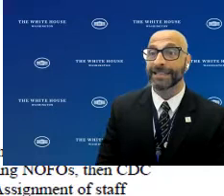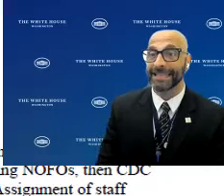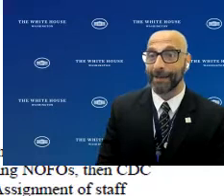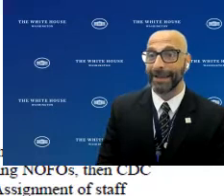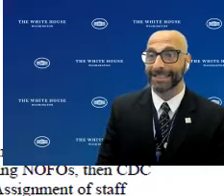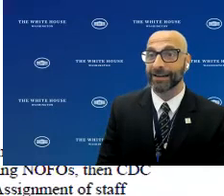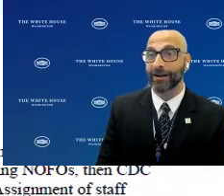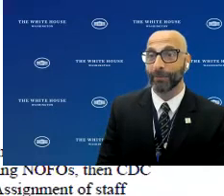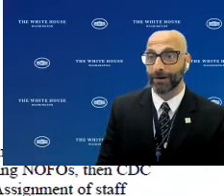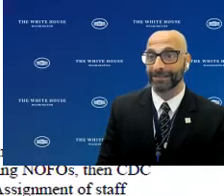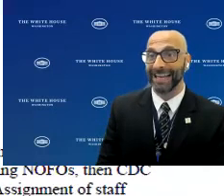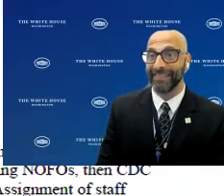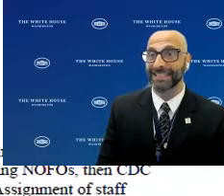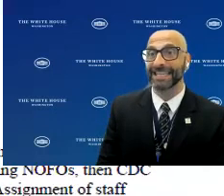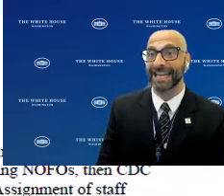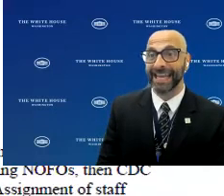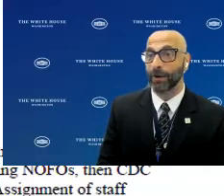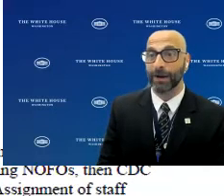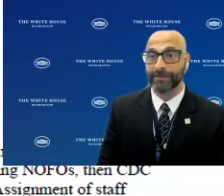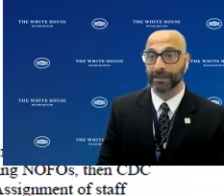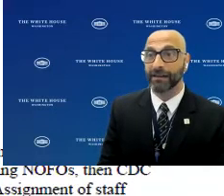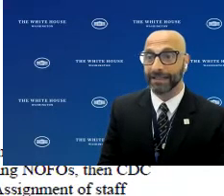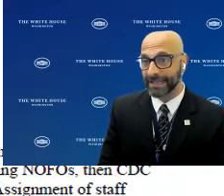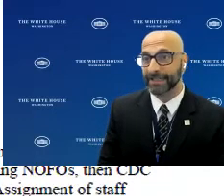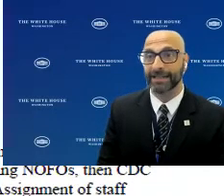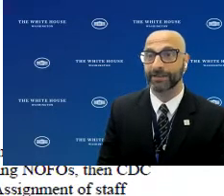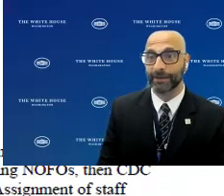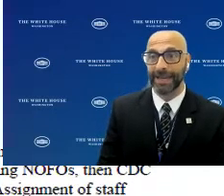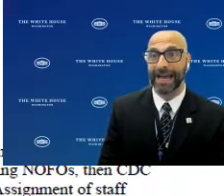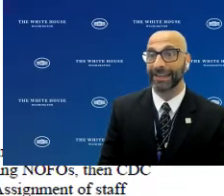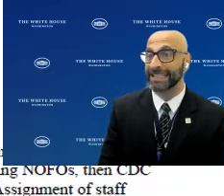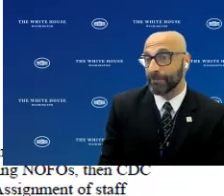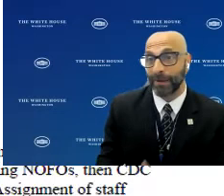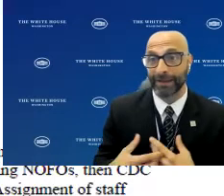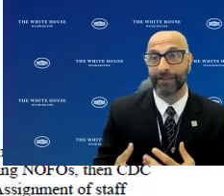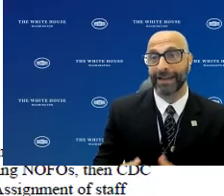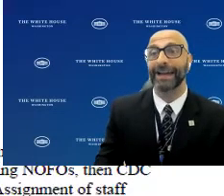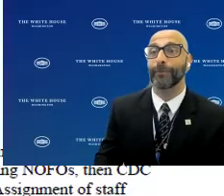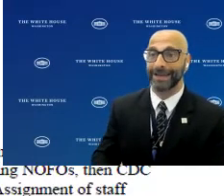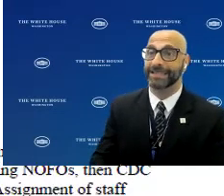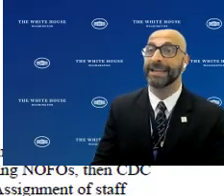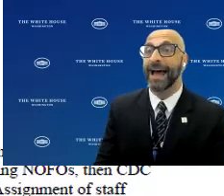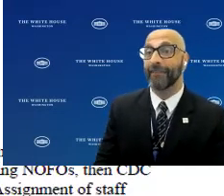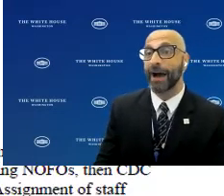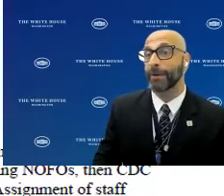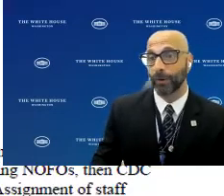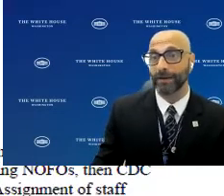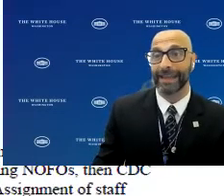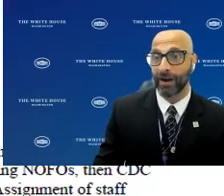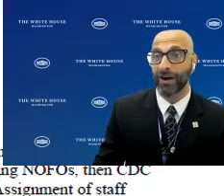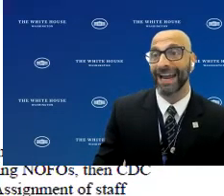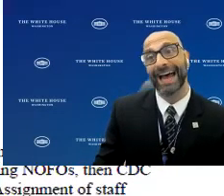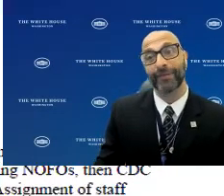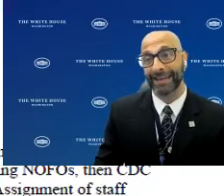care. Pandemics are important, and this is, I think, one of the clearest signals that we have, at least in public health that I've witnessed, of